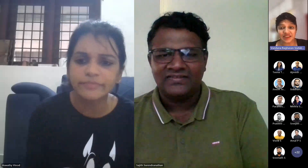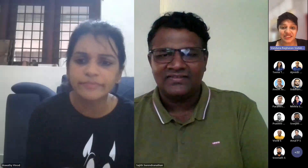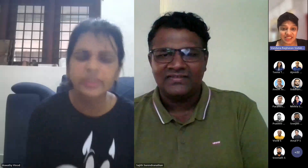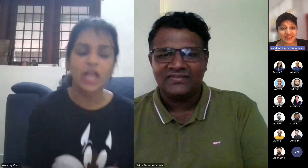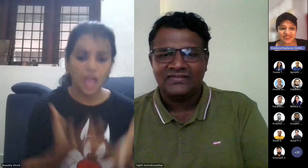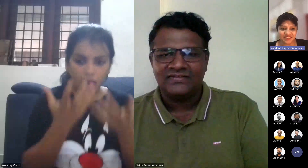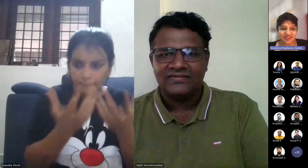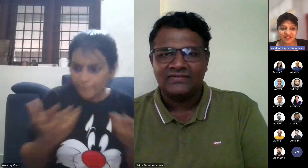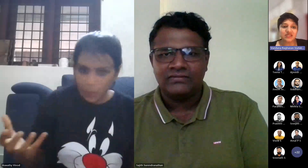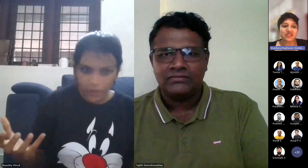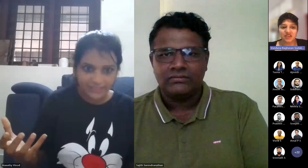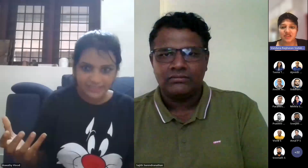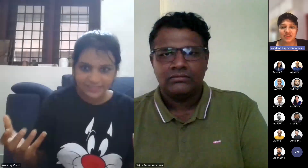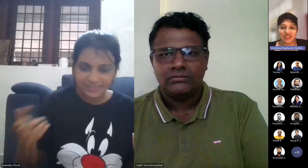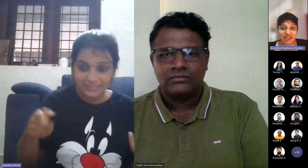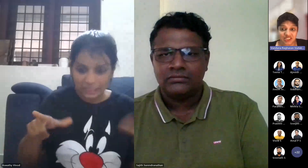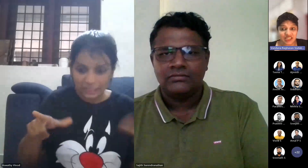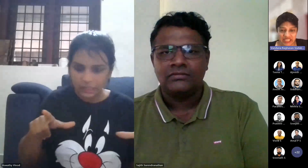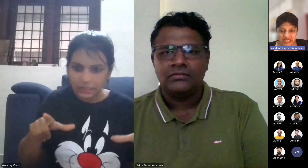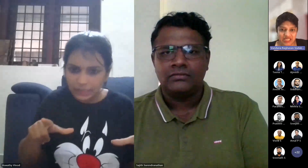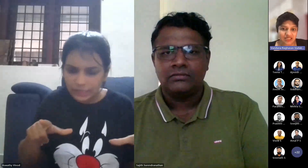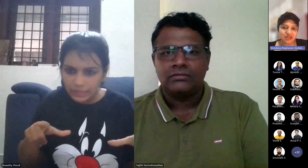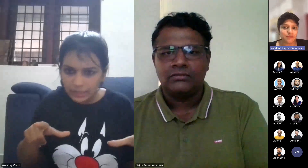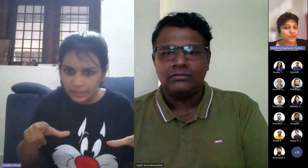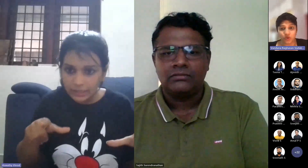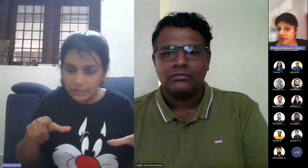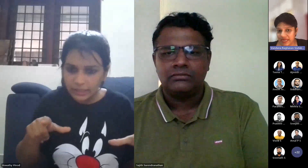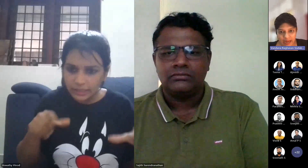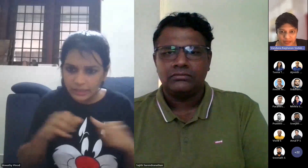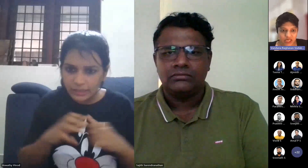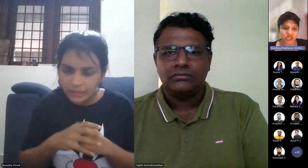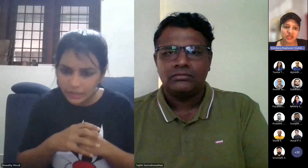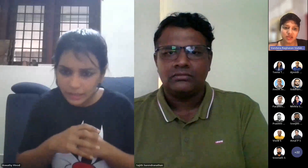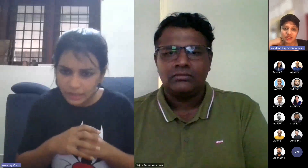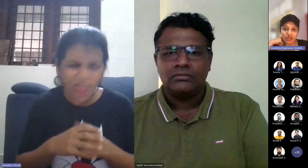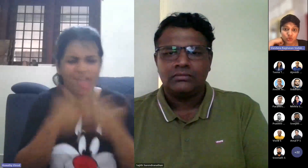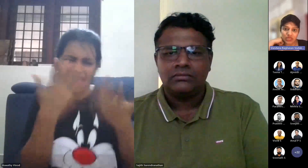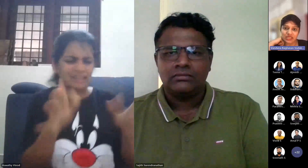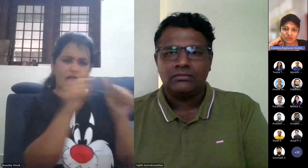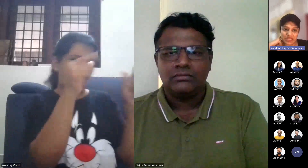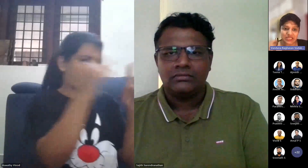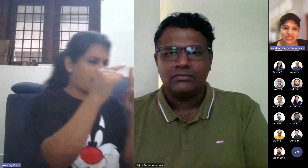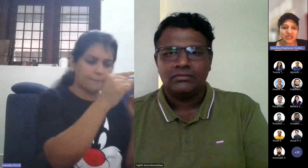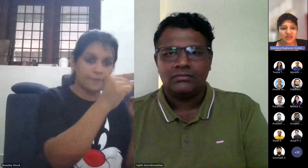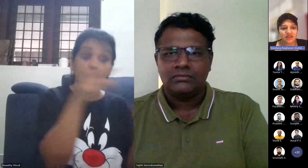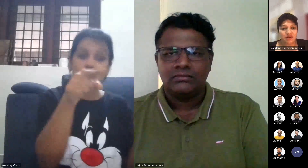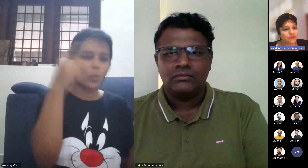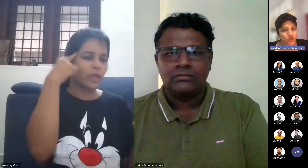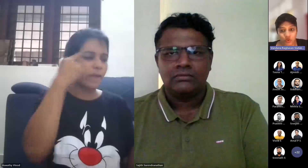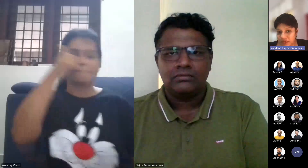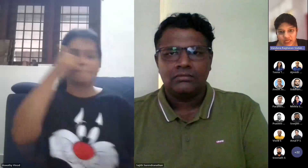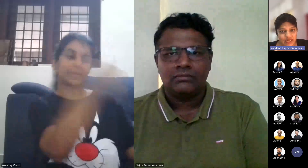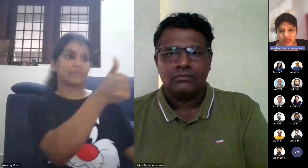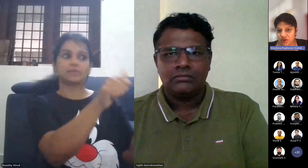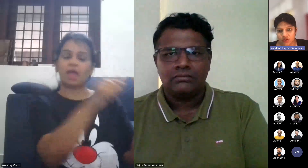products that are designed considering these things. It could be any application that you think is best.